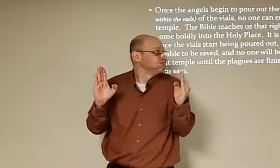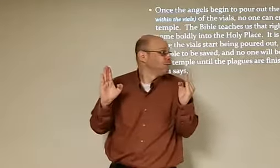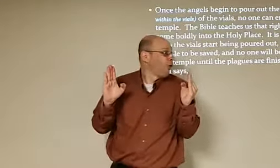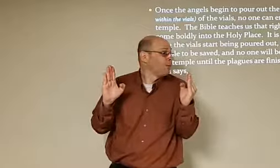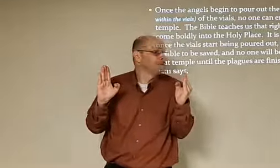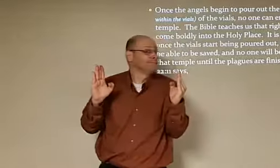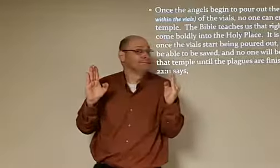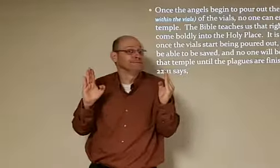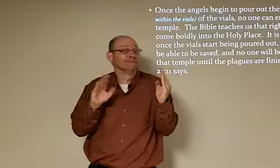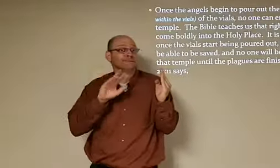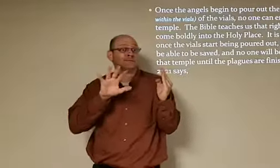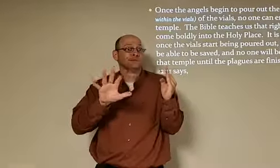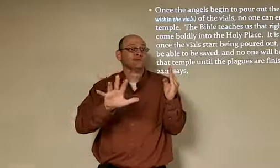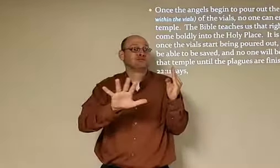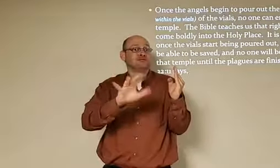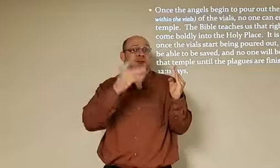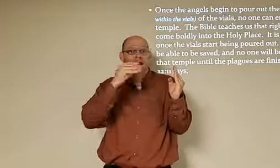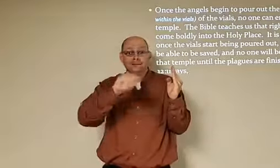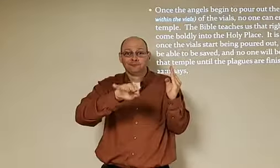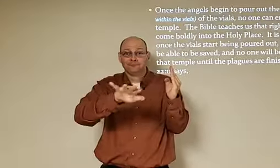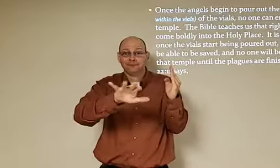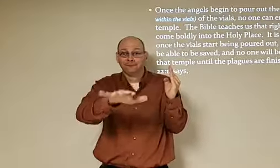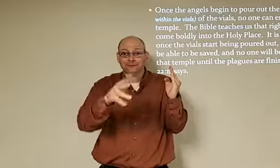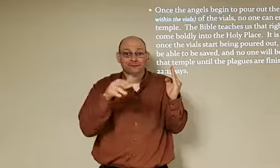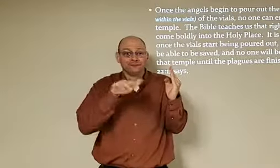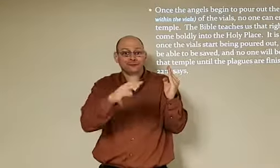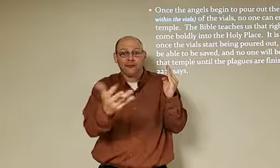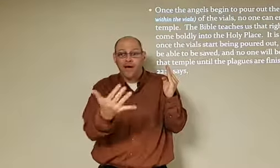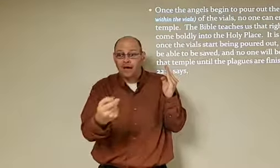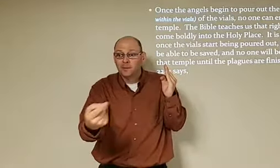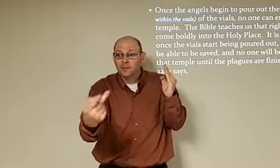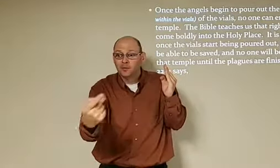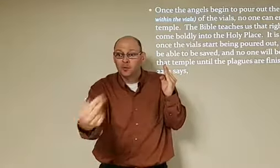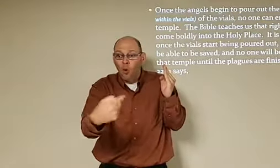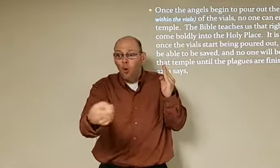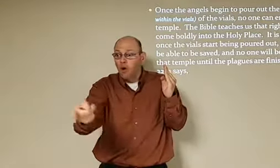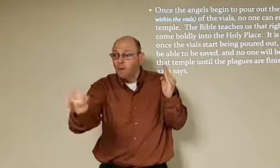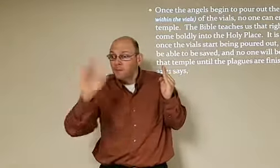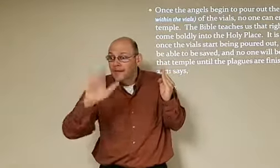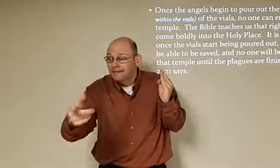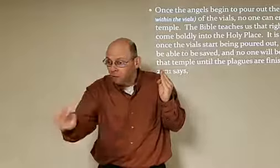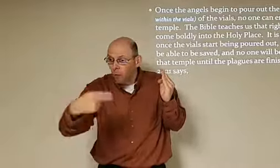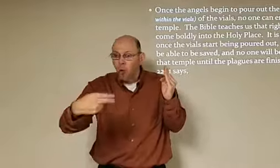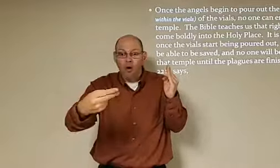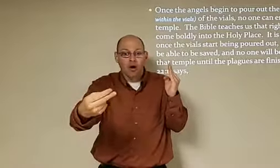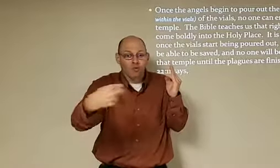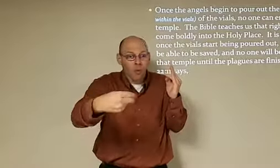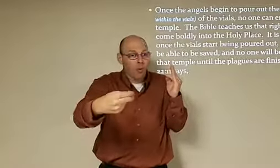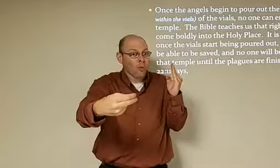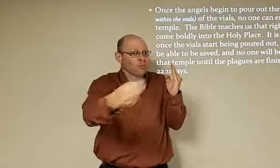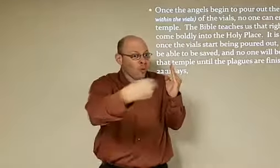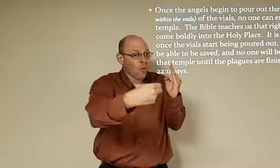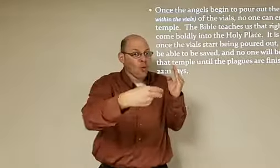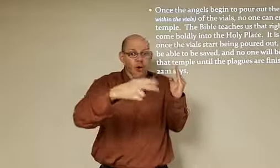okay. I don't know how long the door is going to stay open. It's your choice. You know, the Holy Ghost is ready to come in. Do you believe? You want to join? You want to come